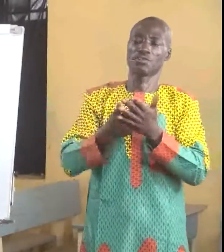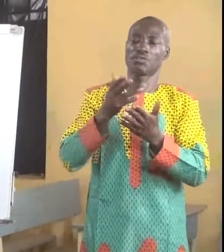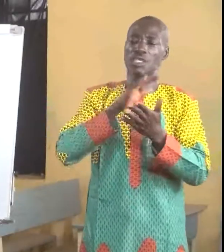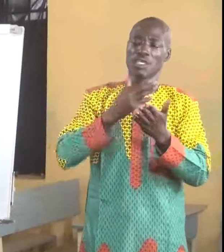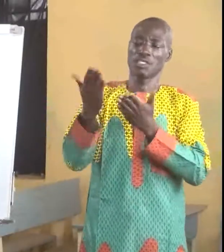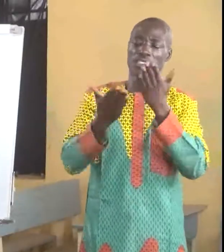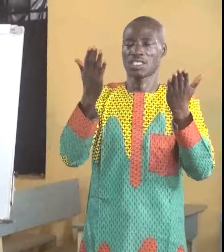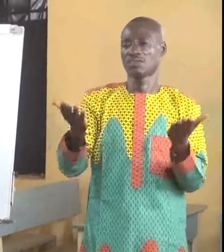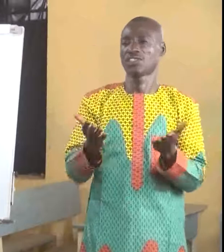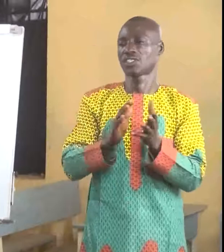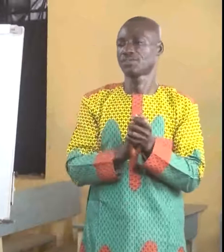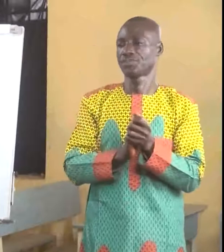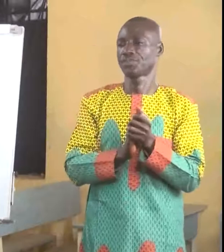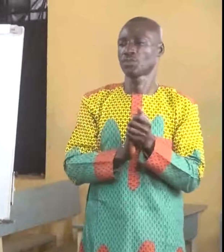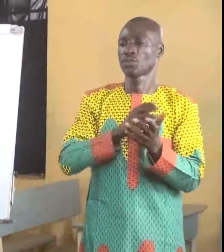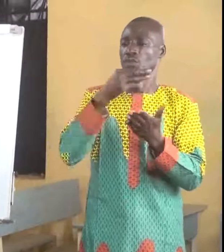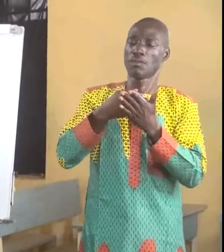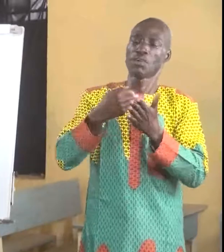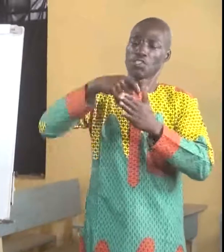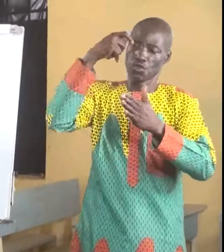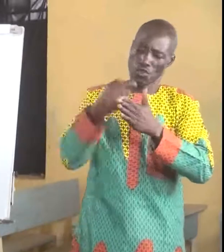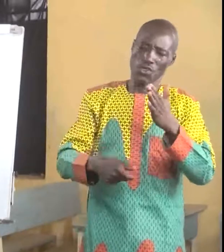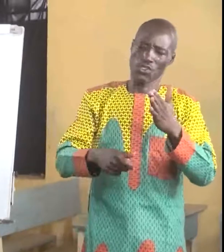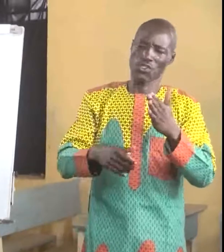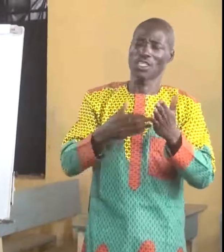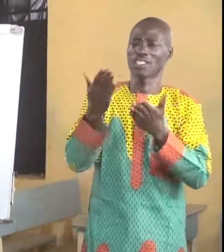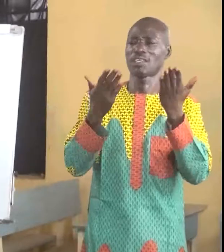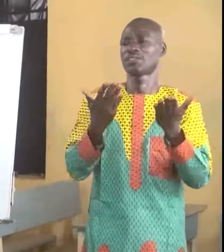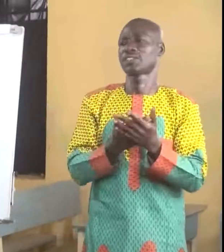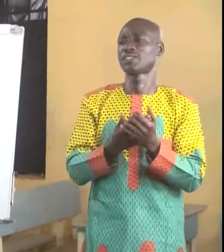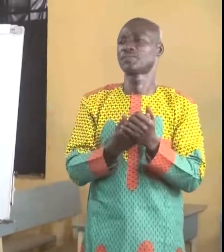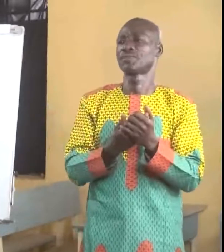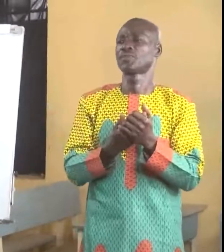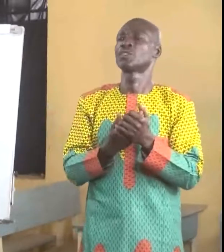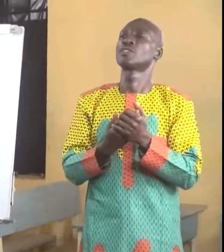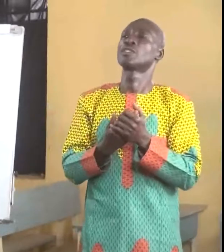continuous rise in the prices of goods and their services. We can also say that